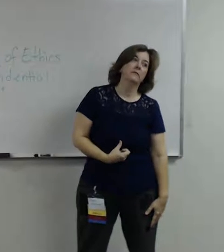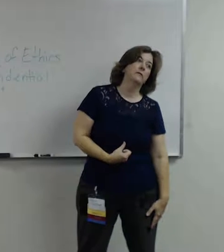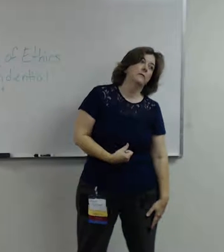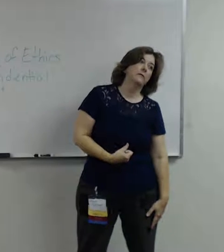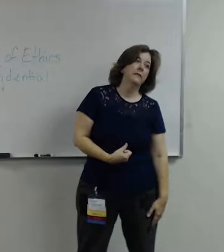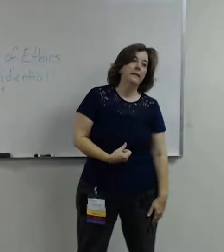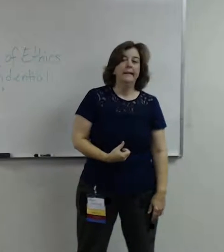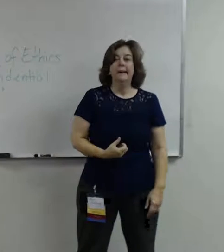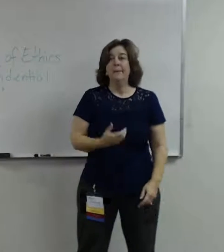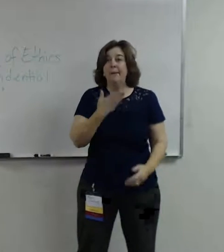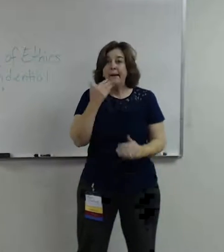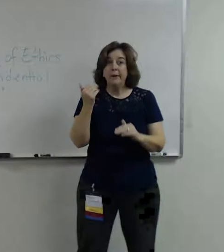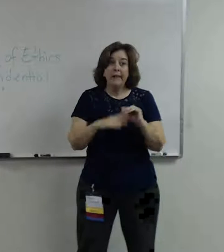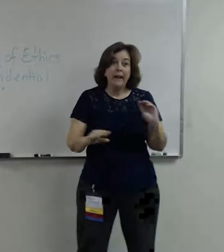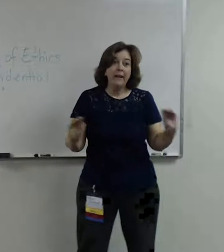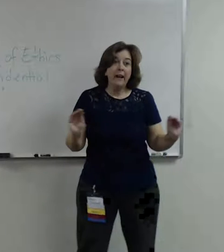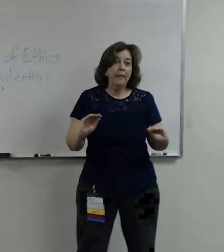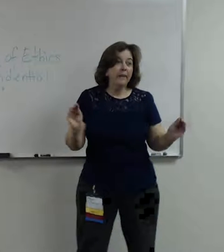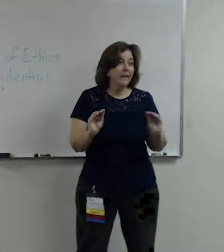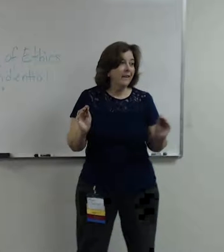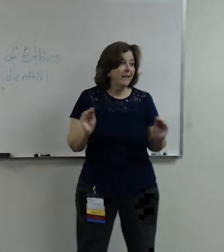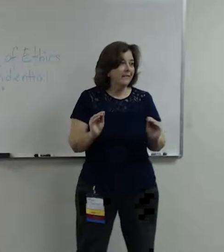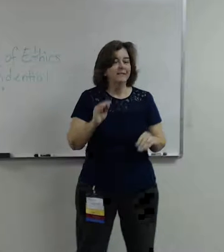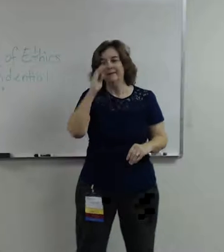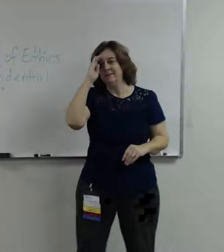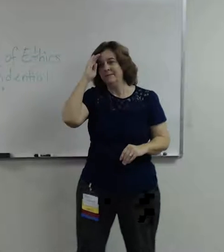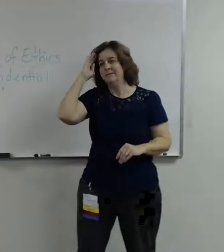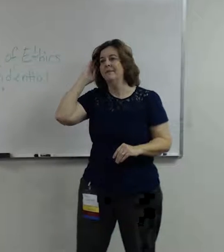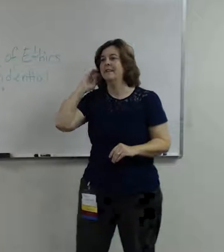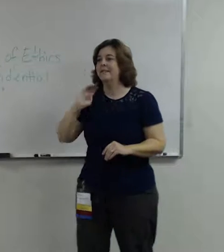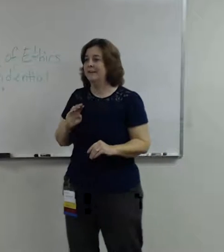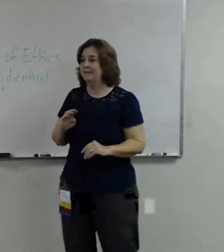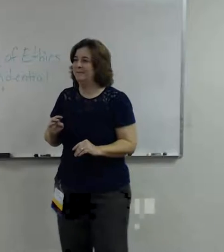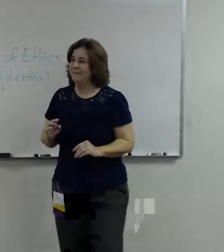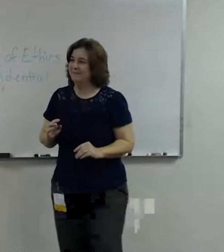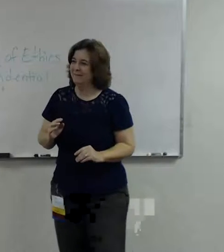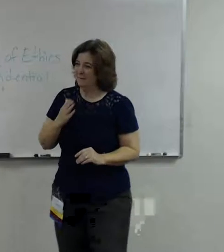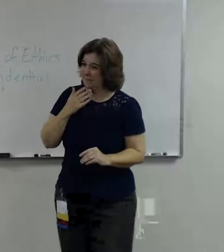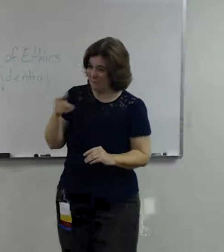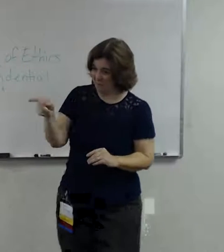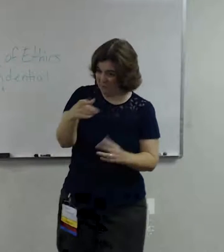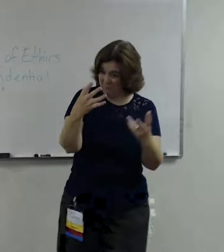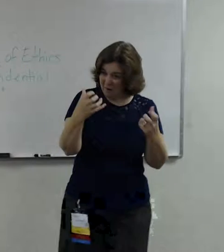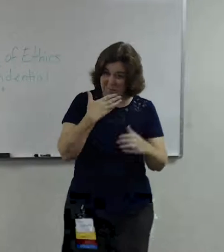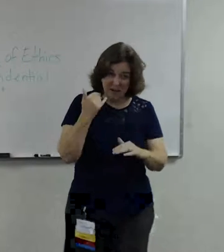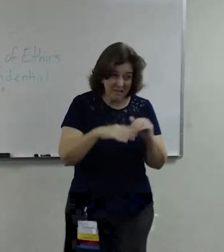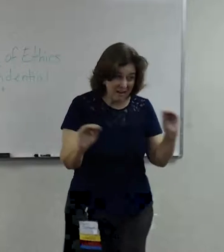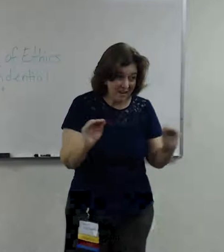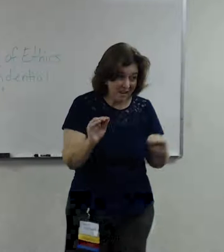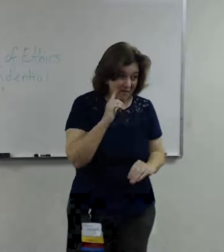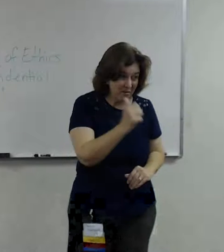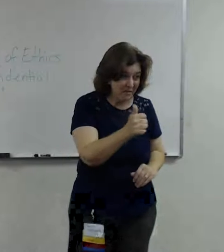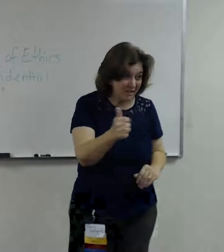oh, better than nothing. Okay. Do you want better than nothing for